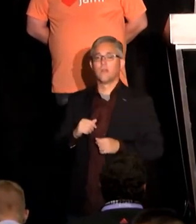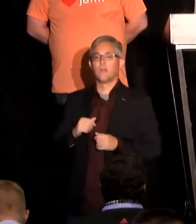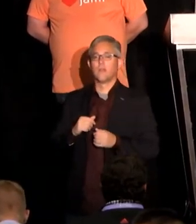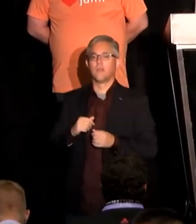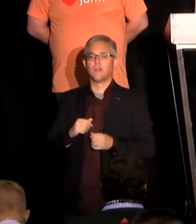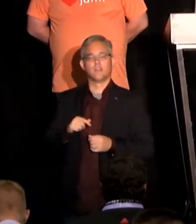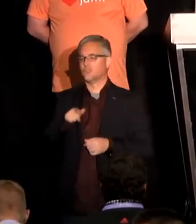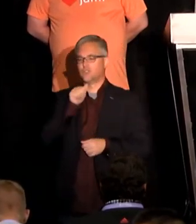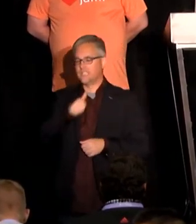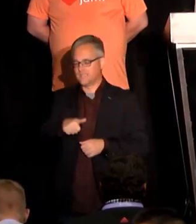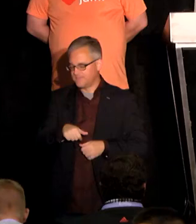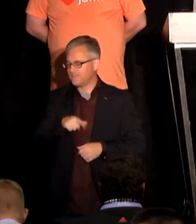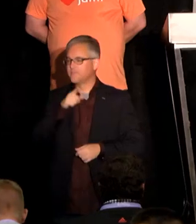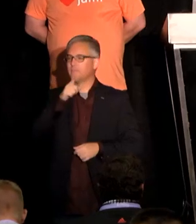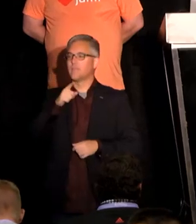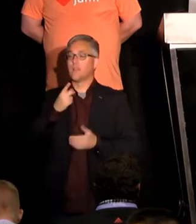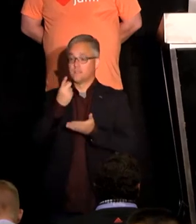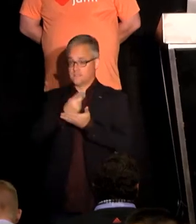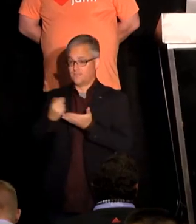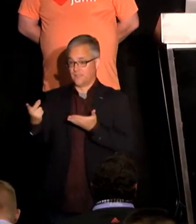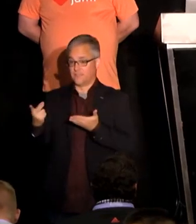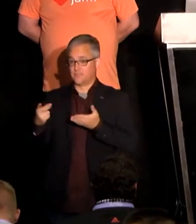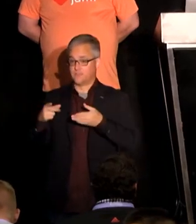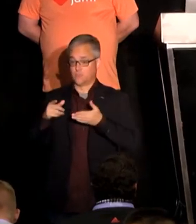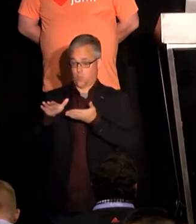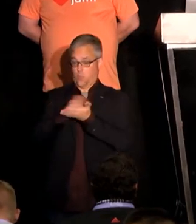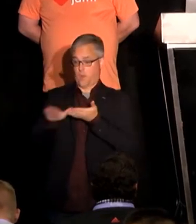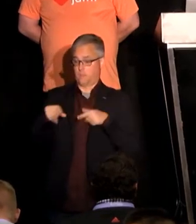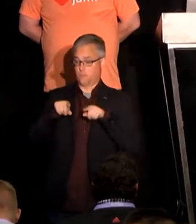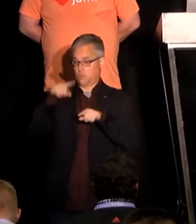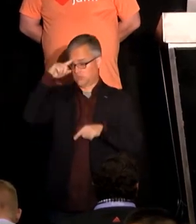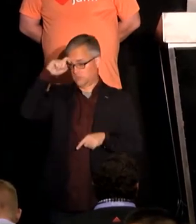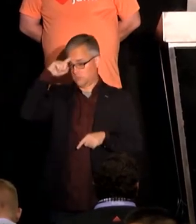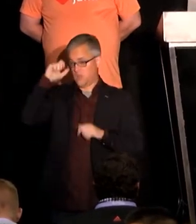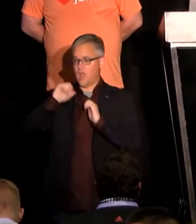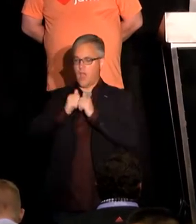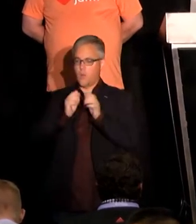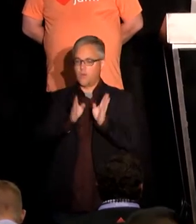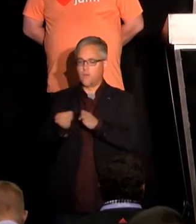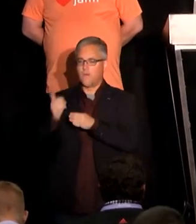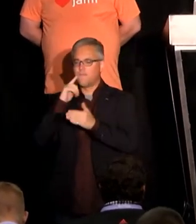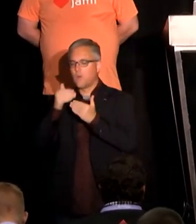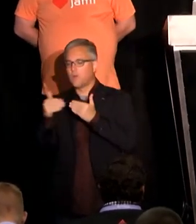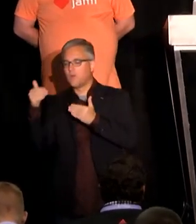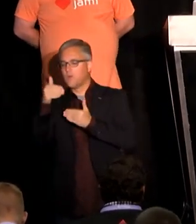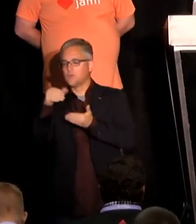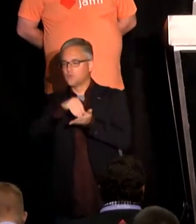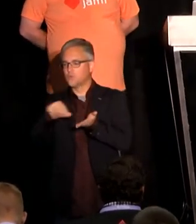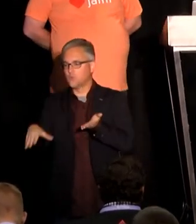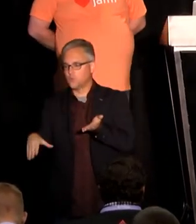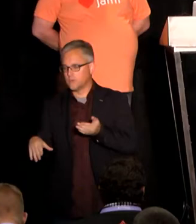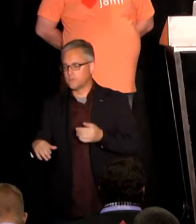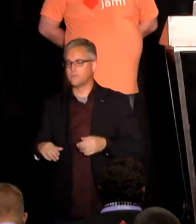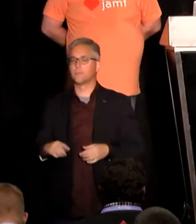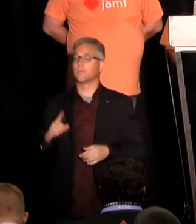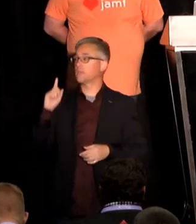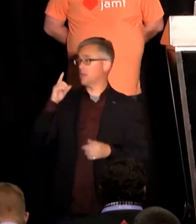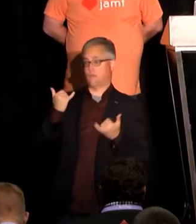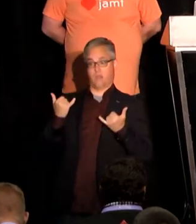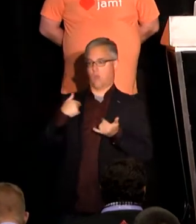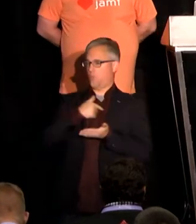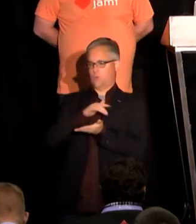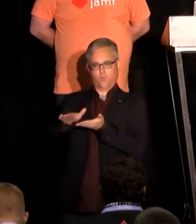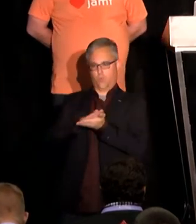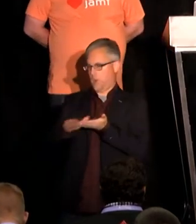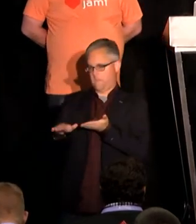the devices during the summer, how do you set them up for the incoming students? Well, now we don't wipe them